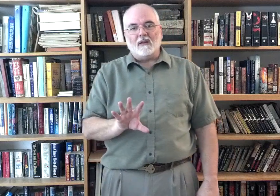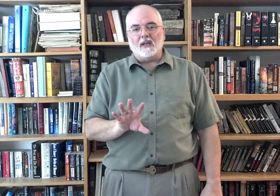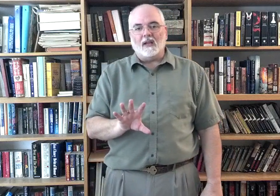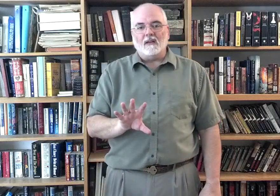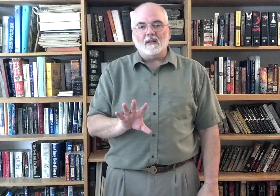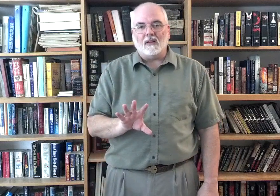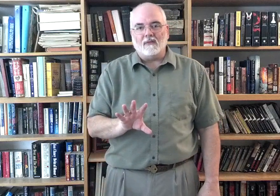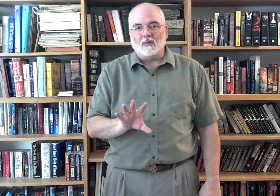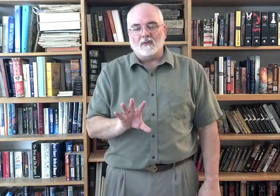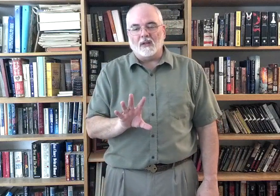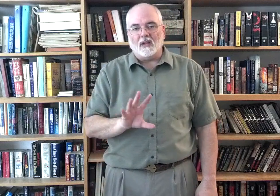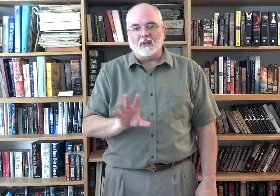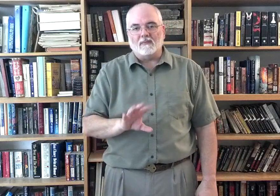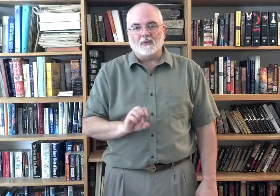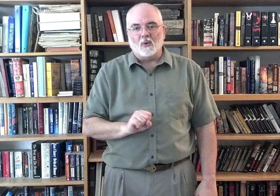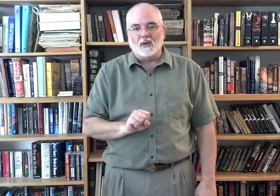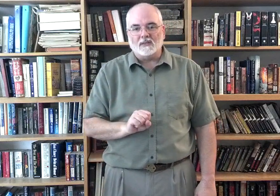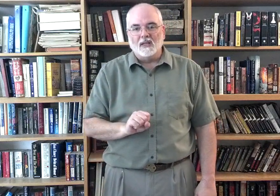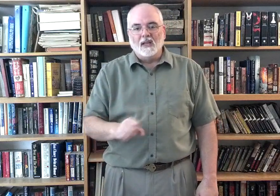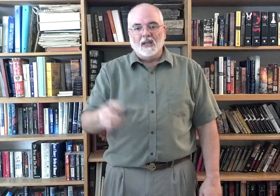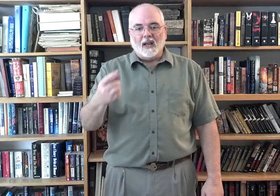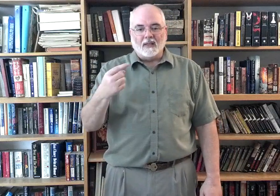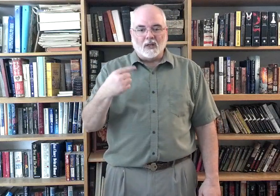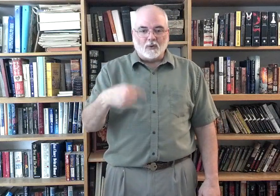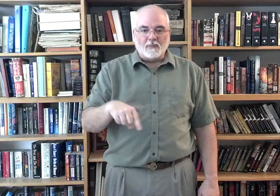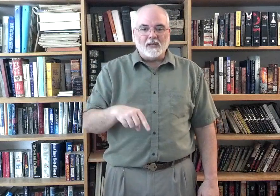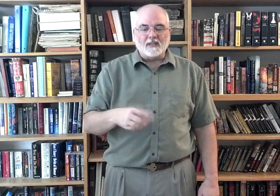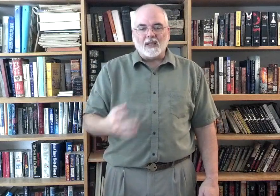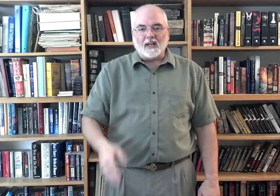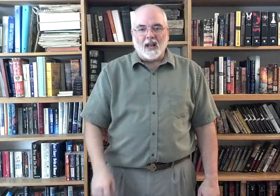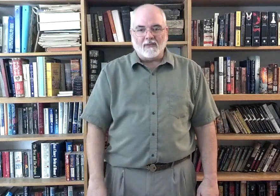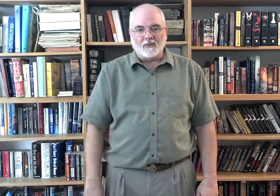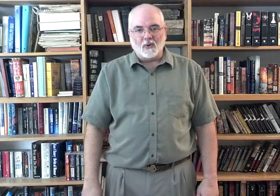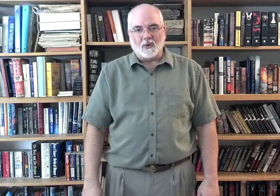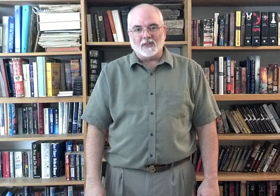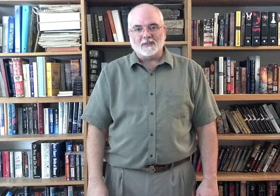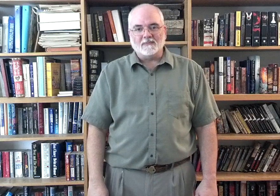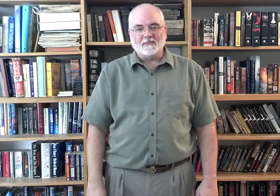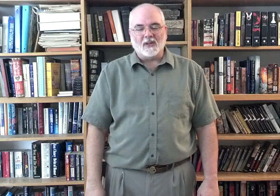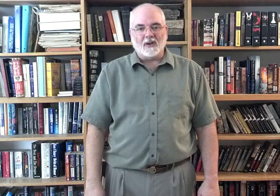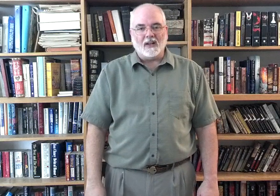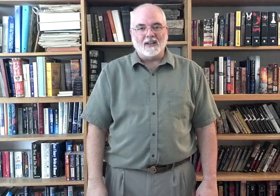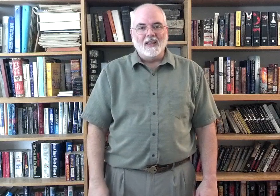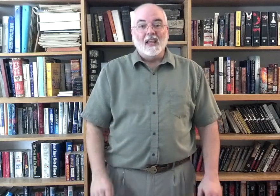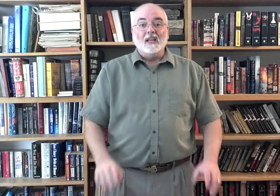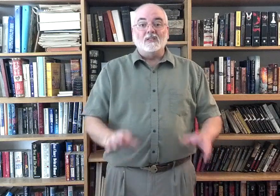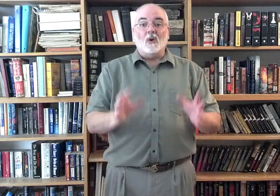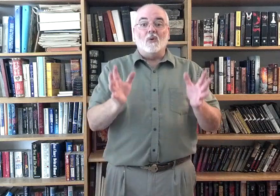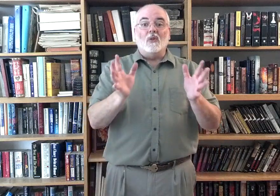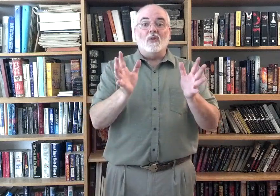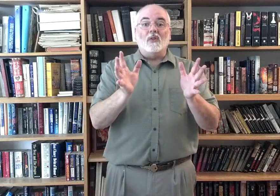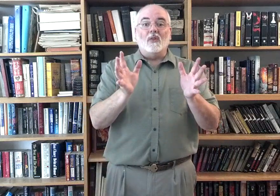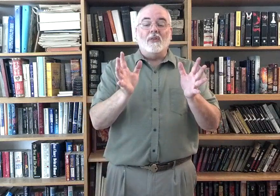again the chorus, and then it'll repeat the second half of the chorus, all right? So, that's